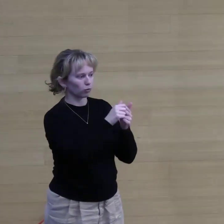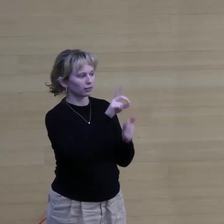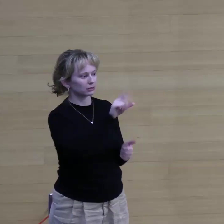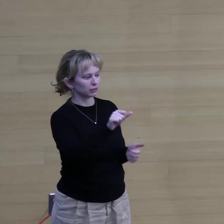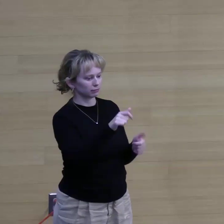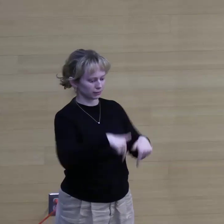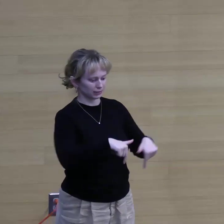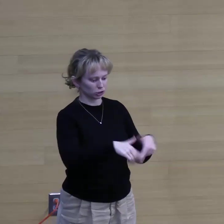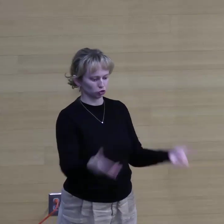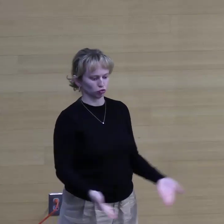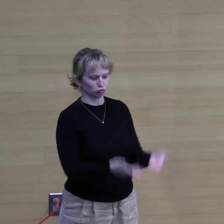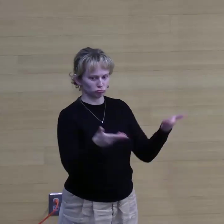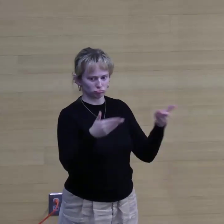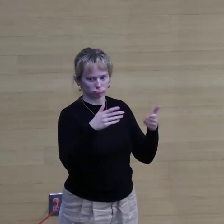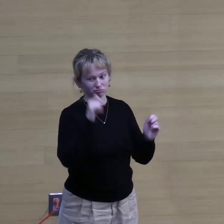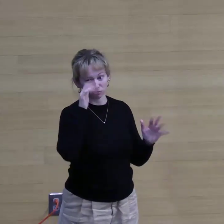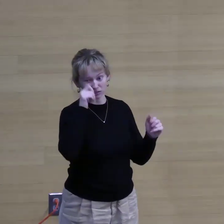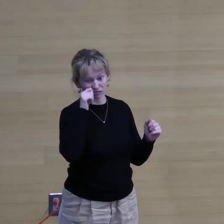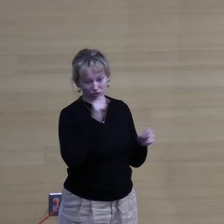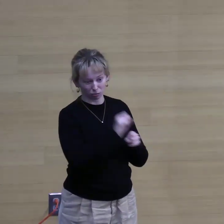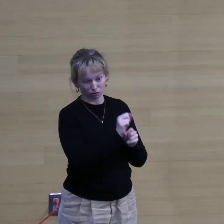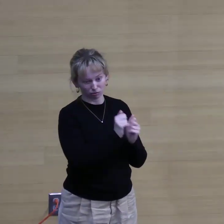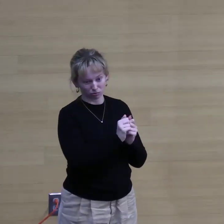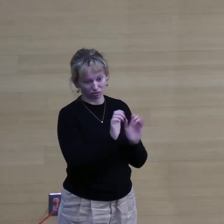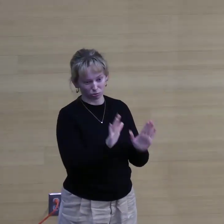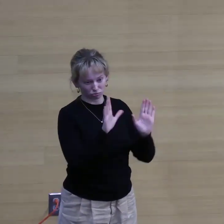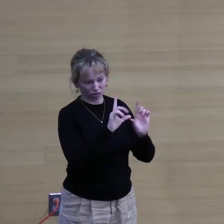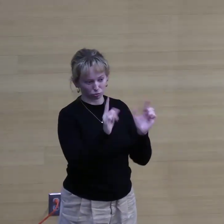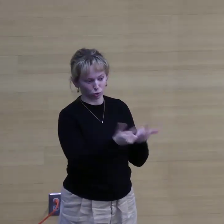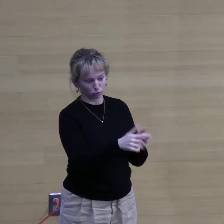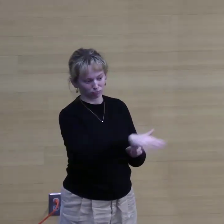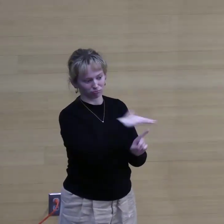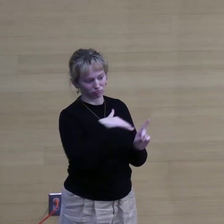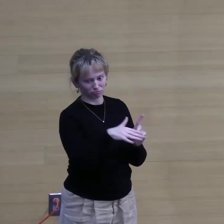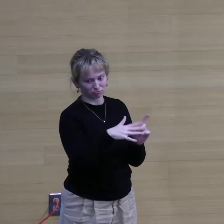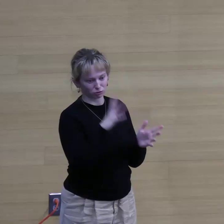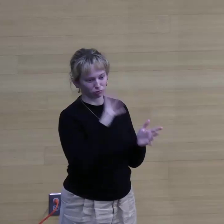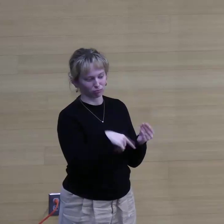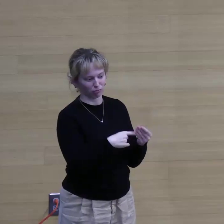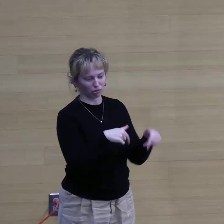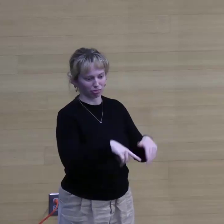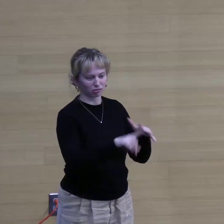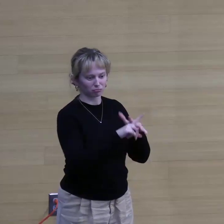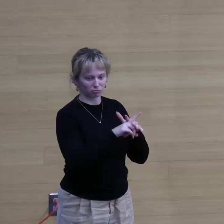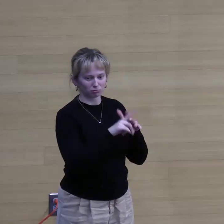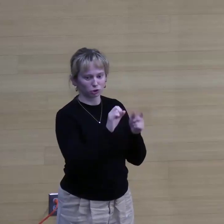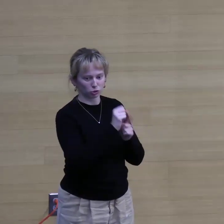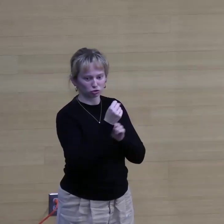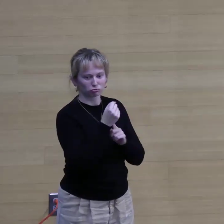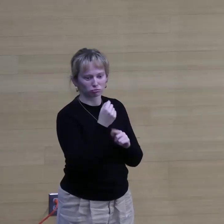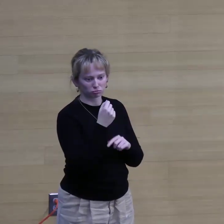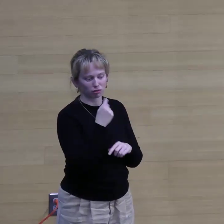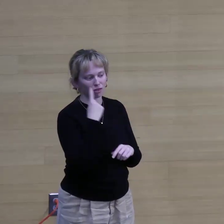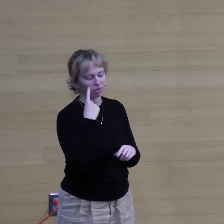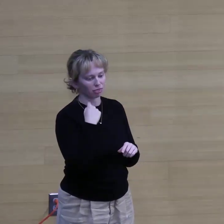housed here is pretty amazing and works with an amazing group of folks talking about these issues. I think